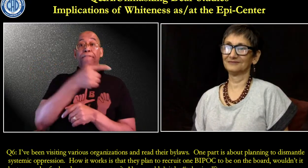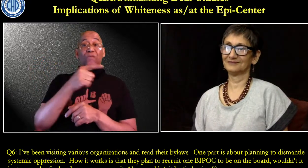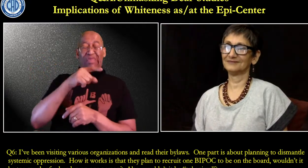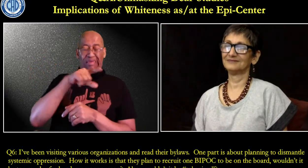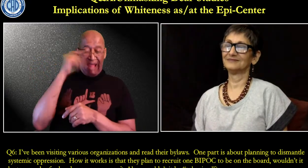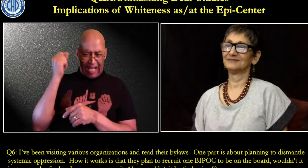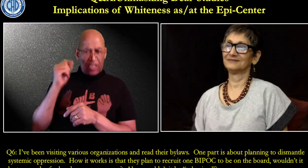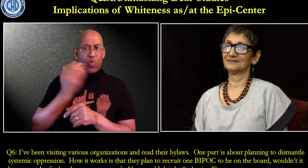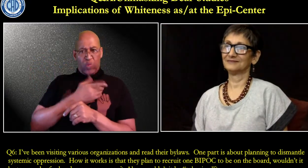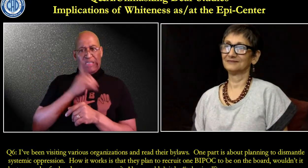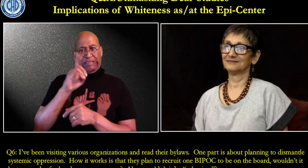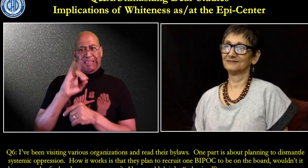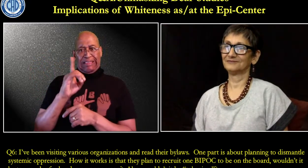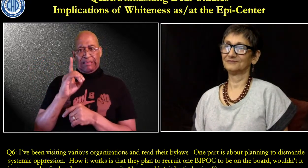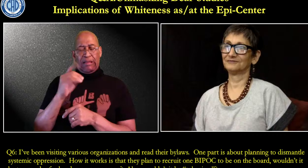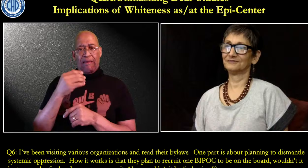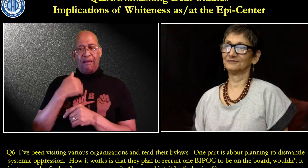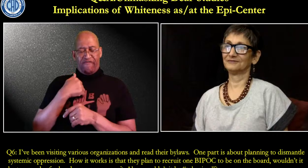left lingering.